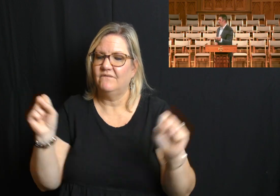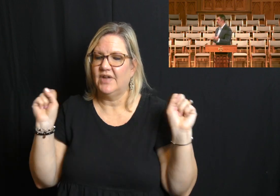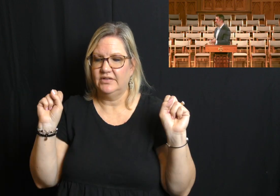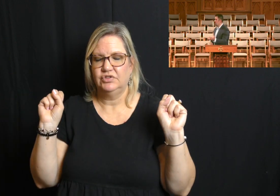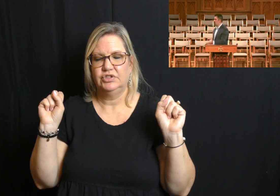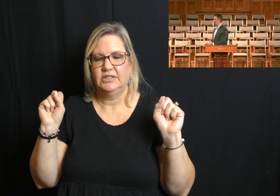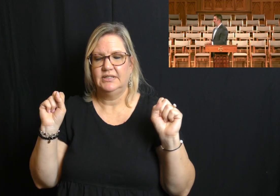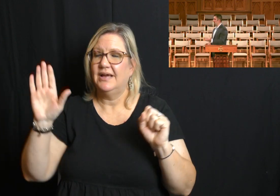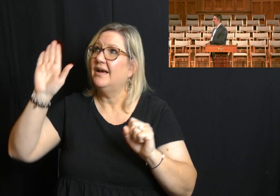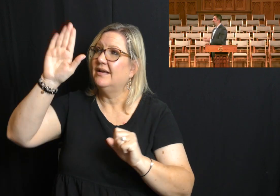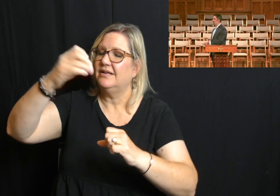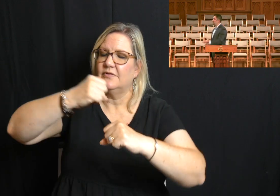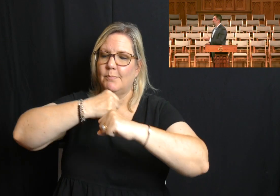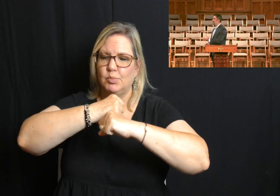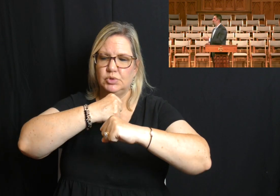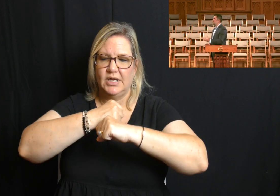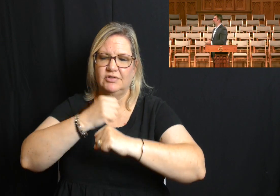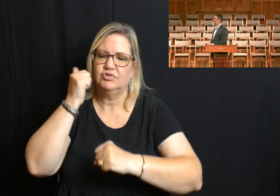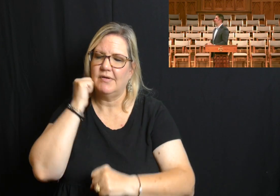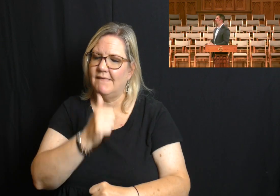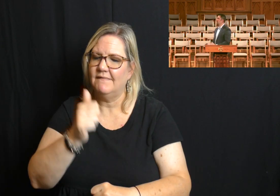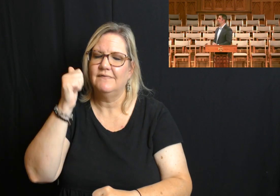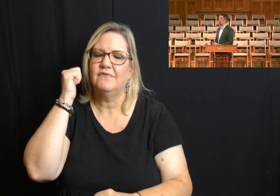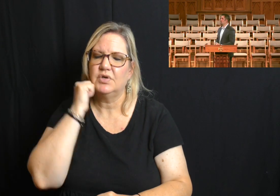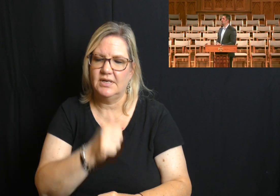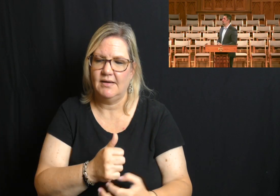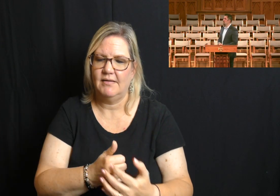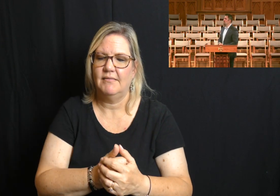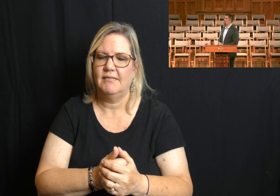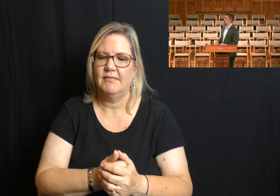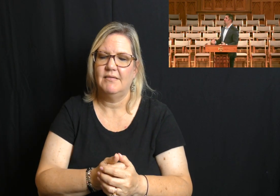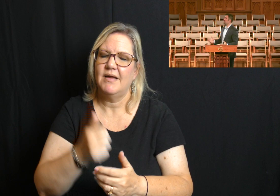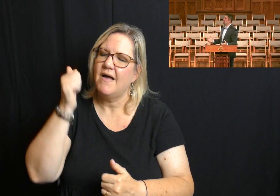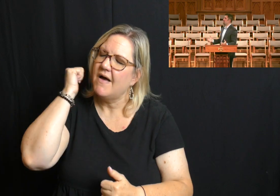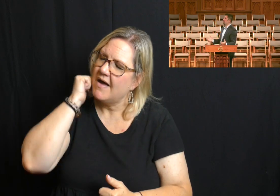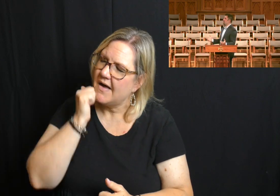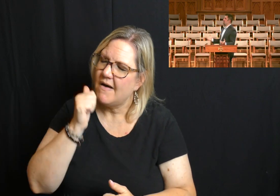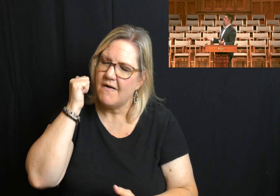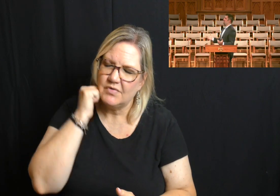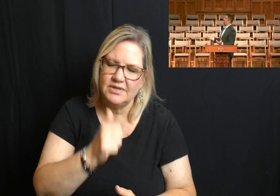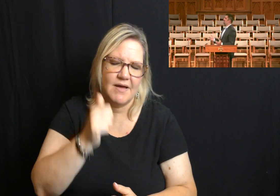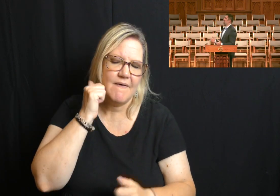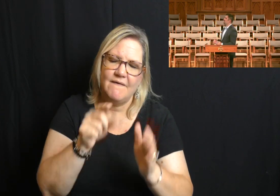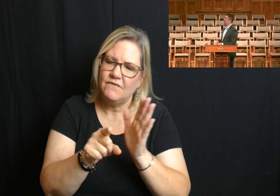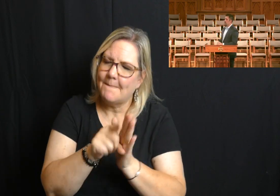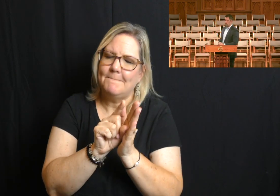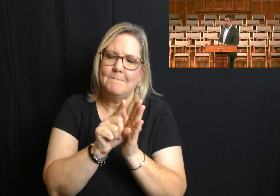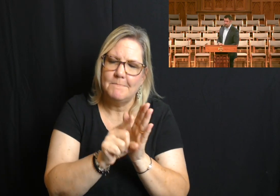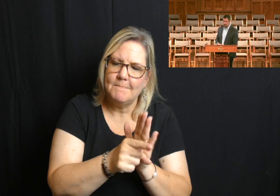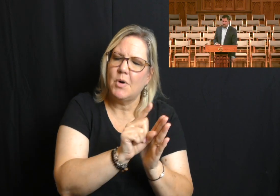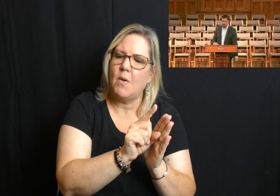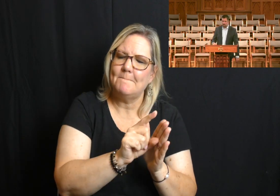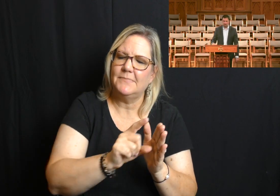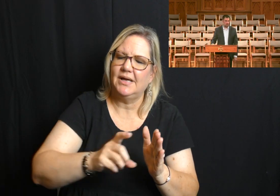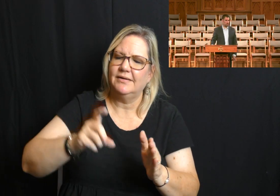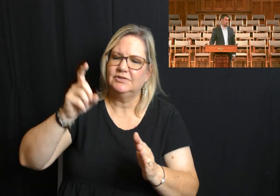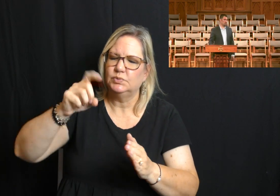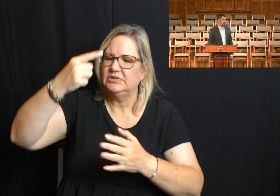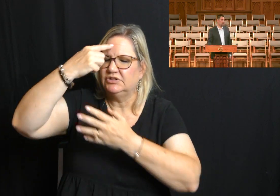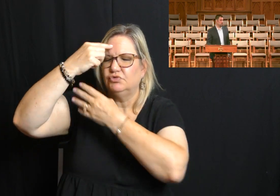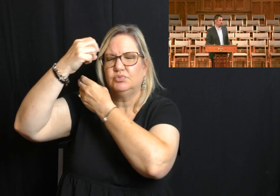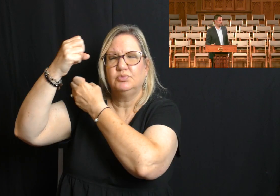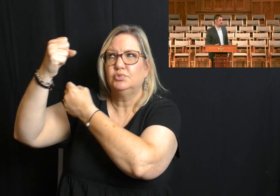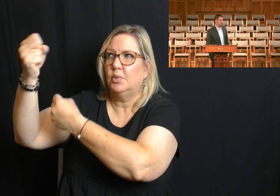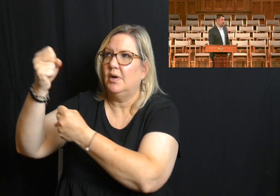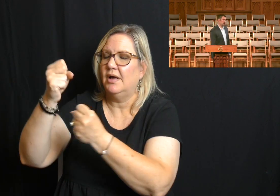every moment in which you place our faith in Christ. For us Christians, that should be a given. But if you never accepted